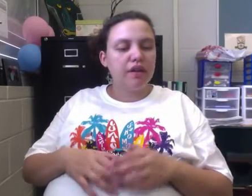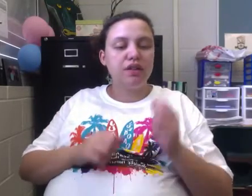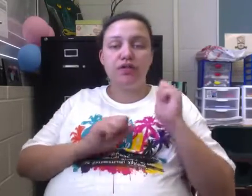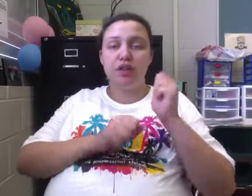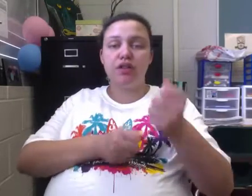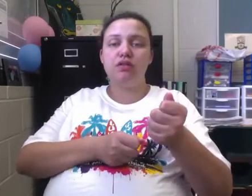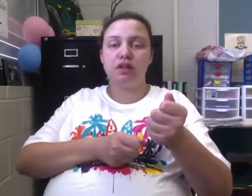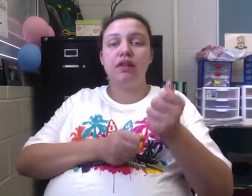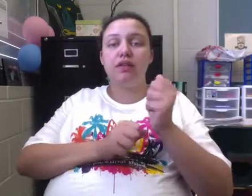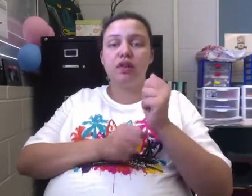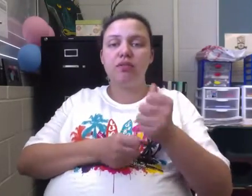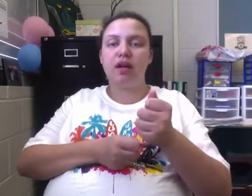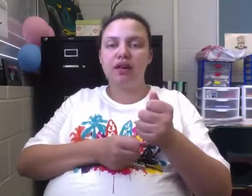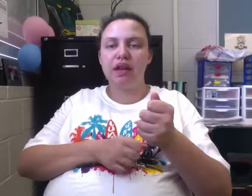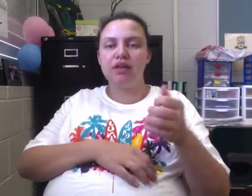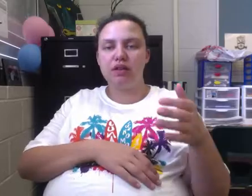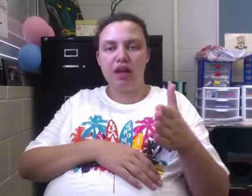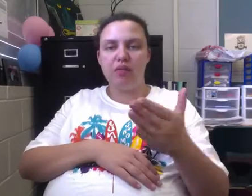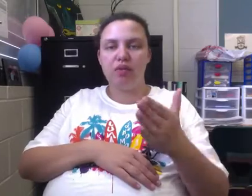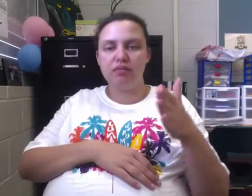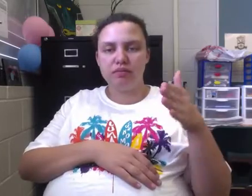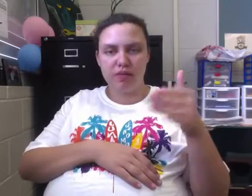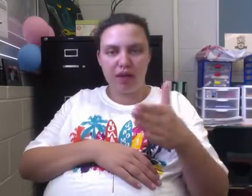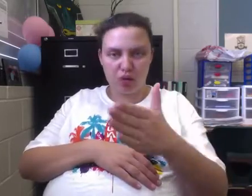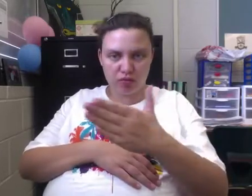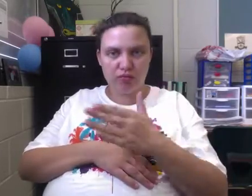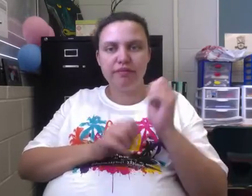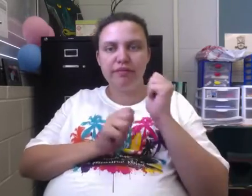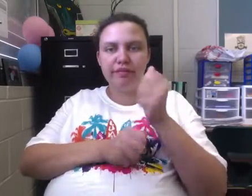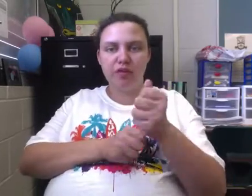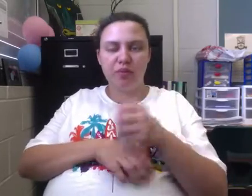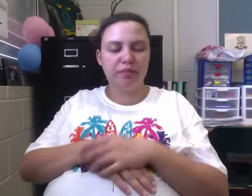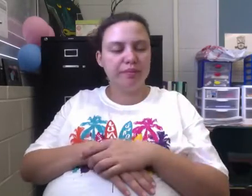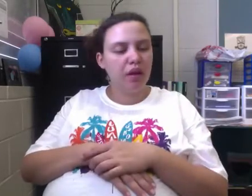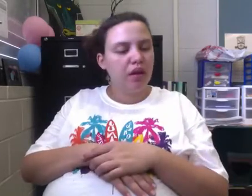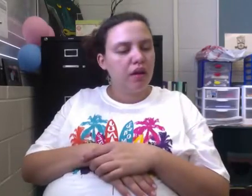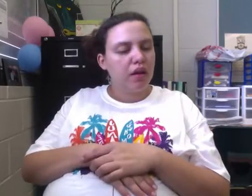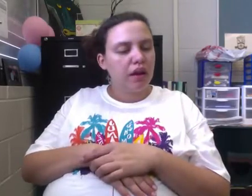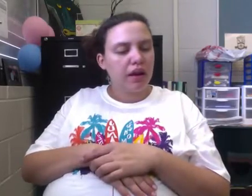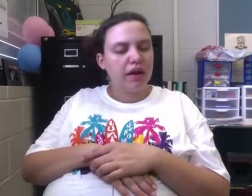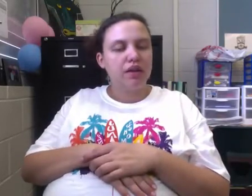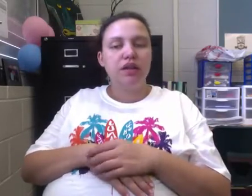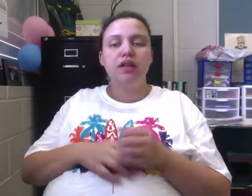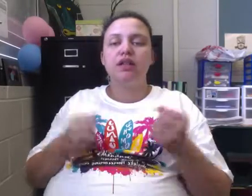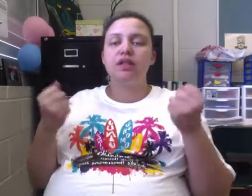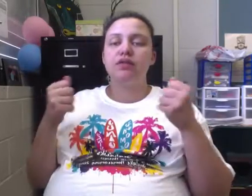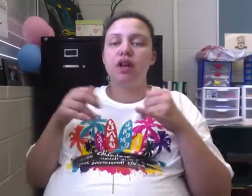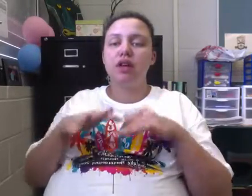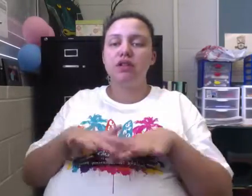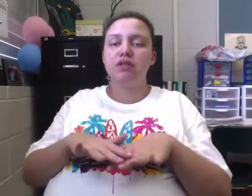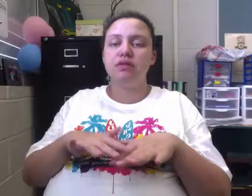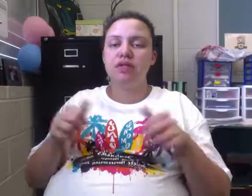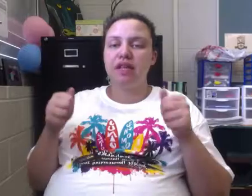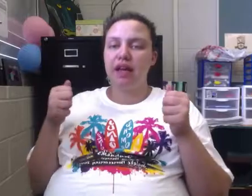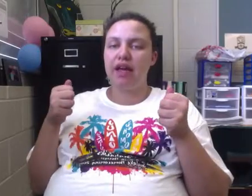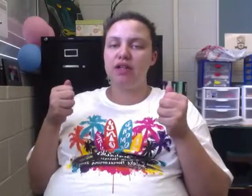To fish, like the verb, not the animal, verb. Okay. To flock to is that A hand